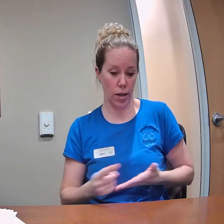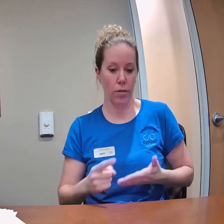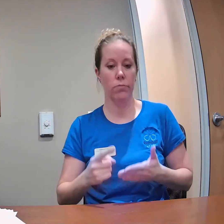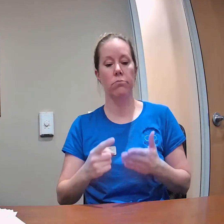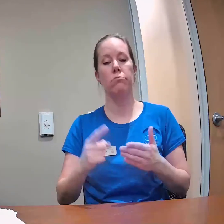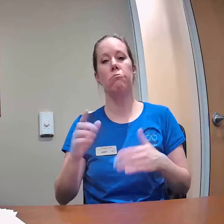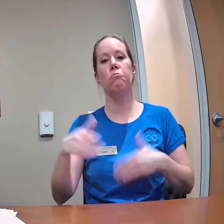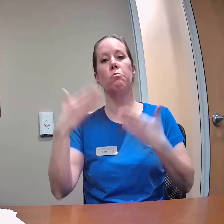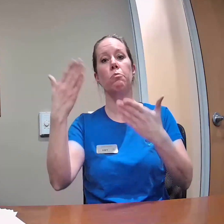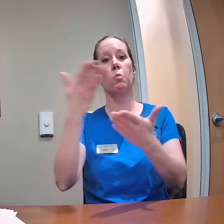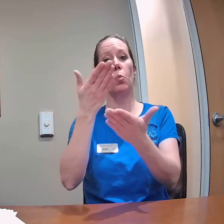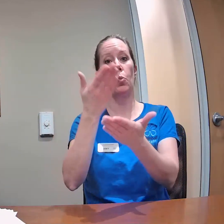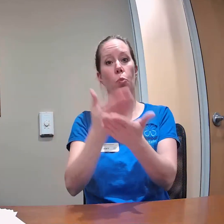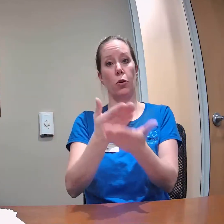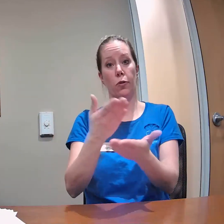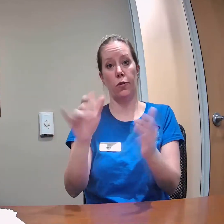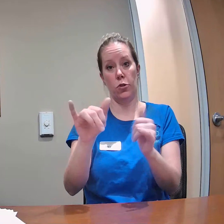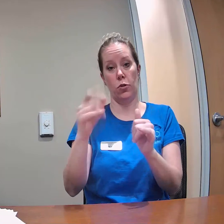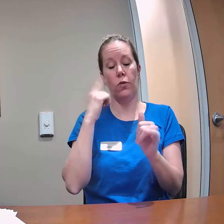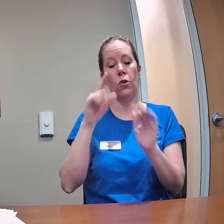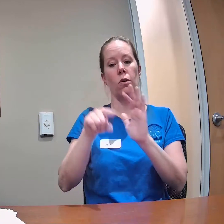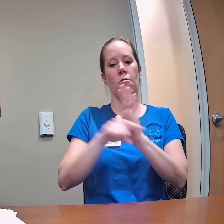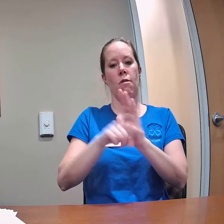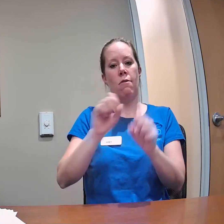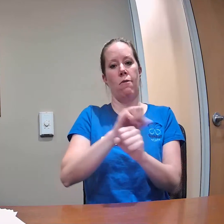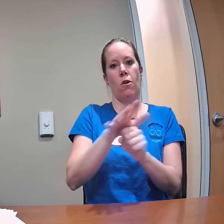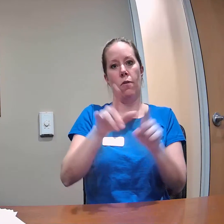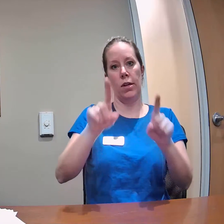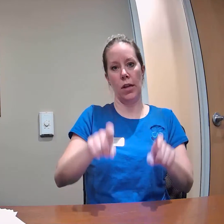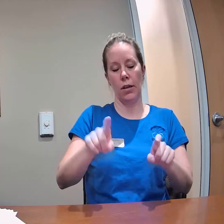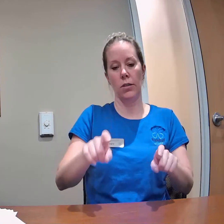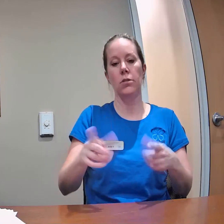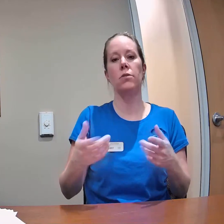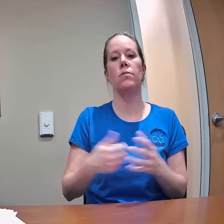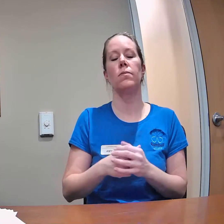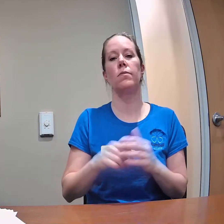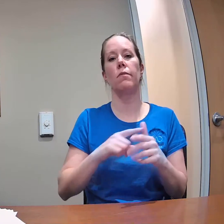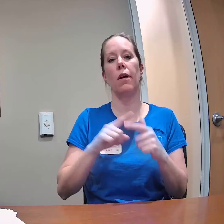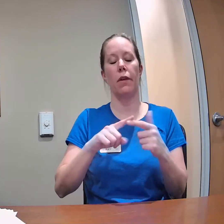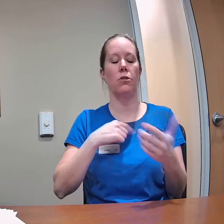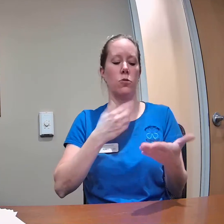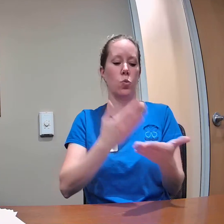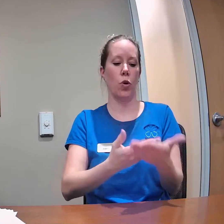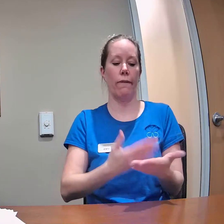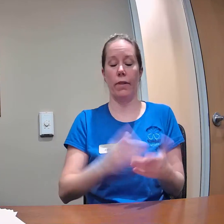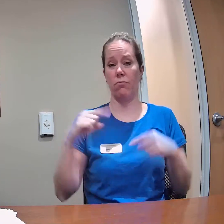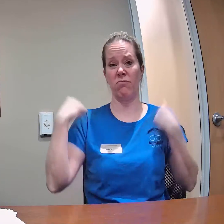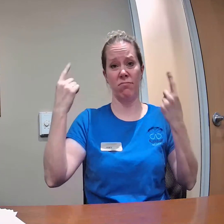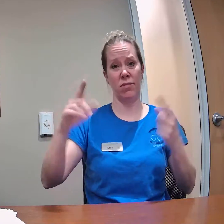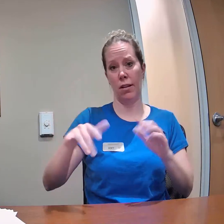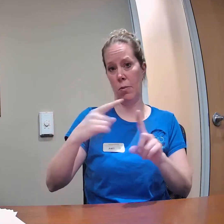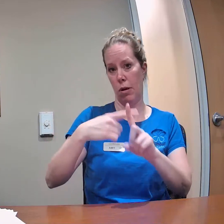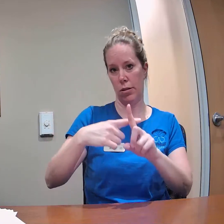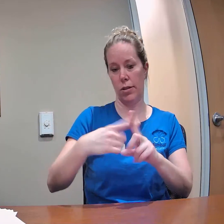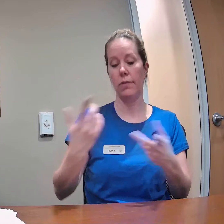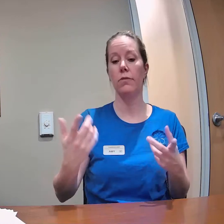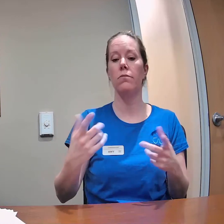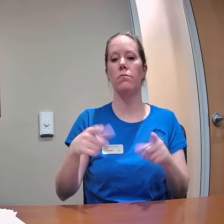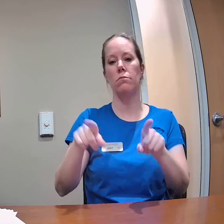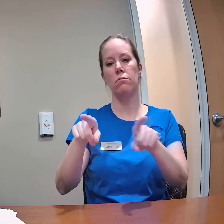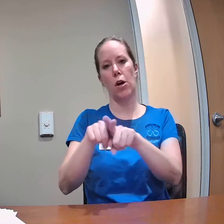of the negative COVID test, and verbally attest to not subsequently testing positive. And visitors are not